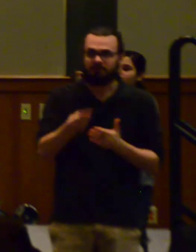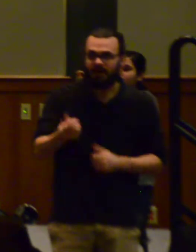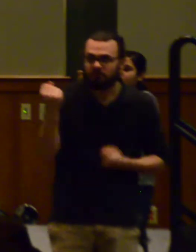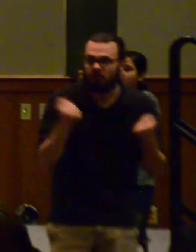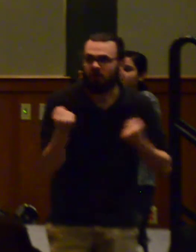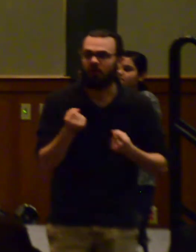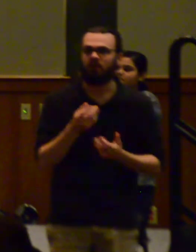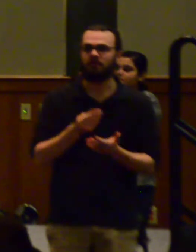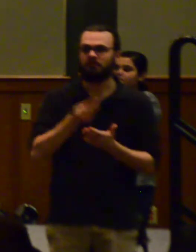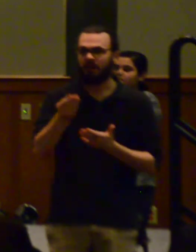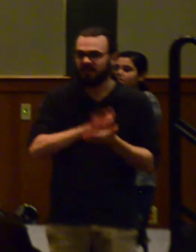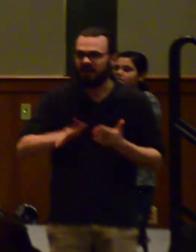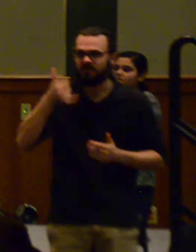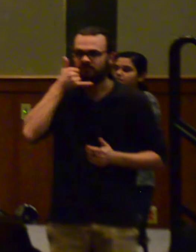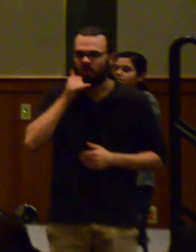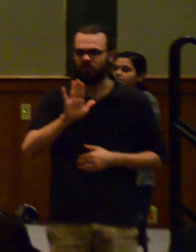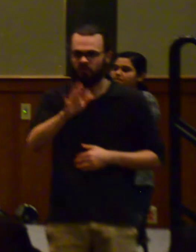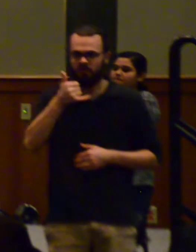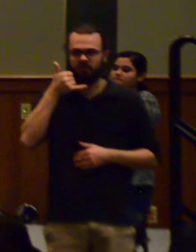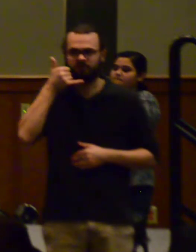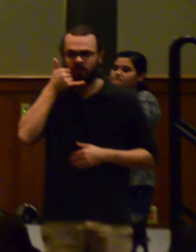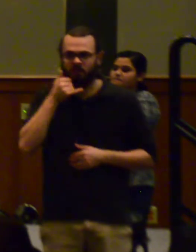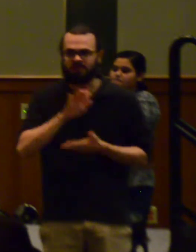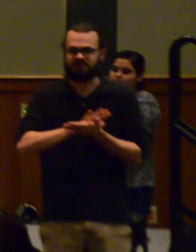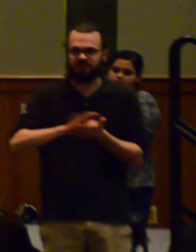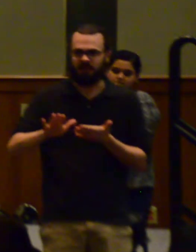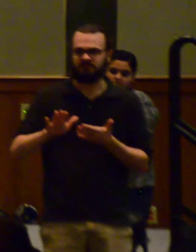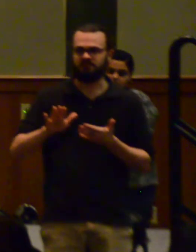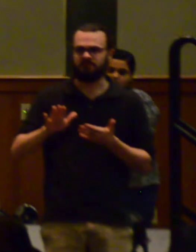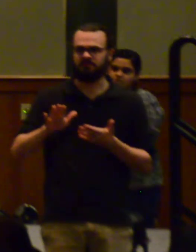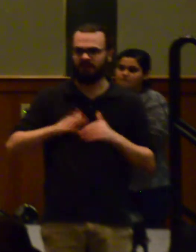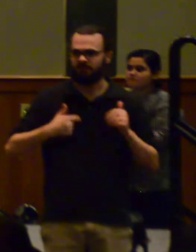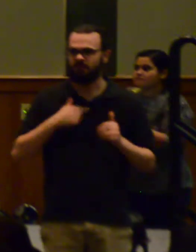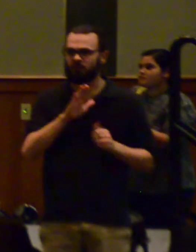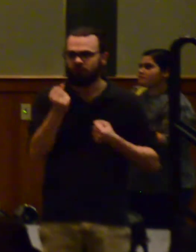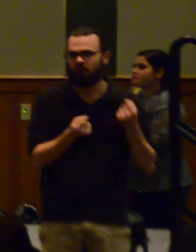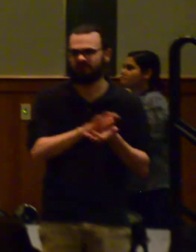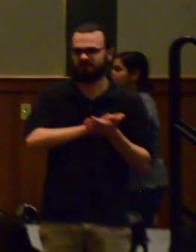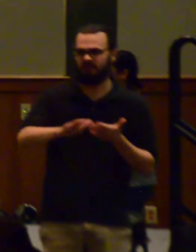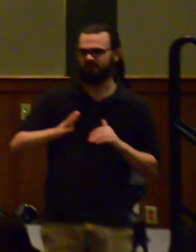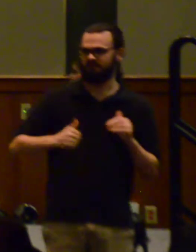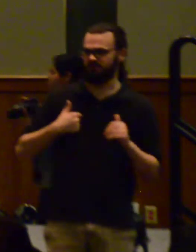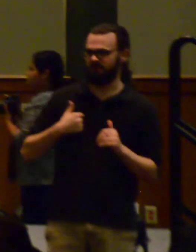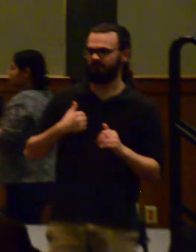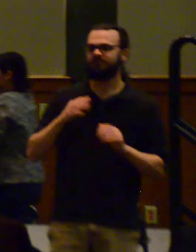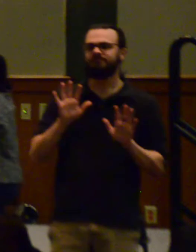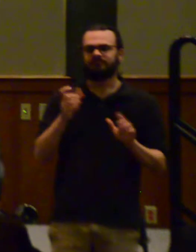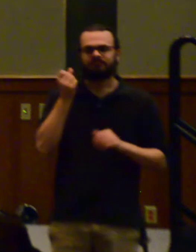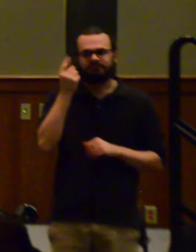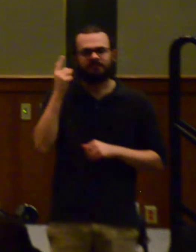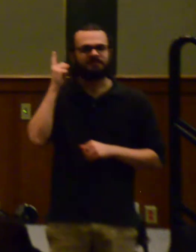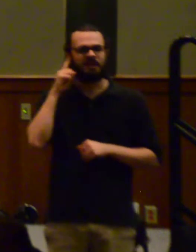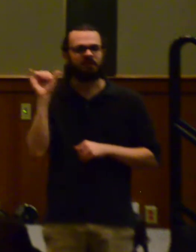phone. And has had more than me. And it may sound like we didn't want to help my grandma,